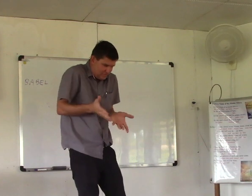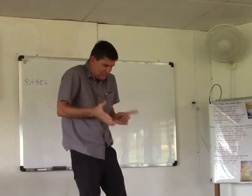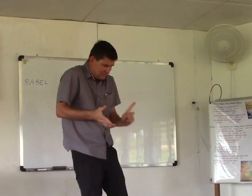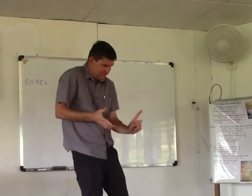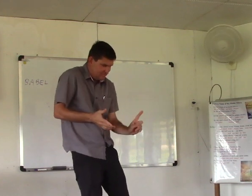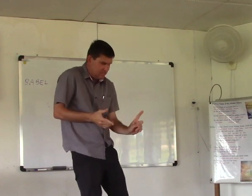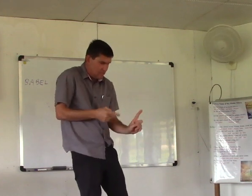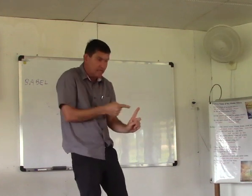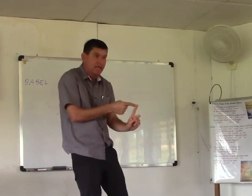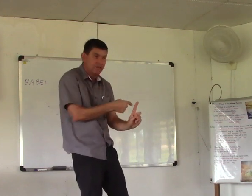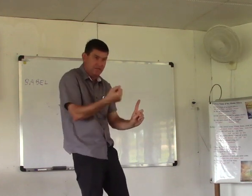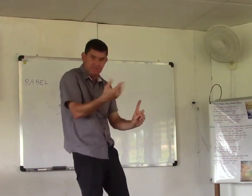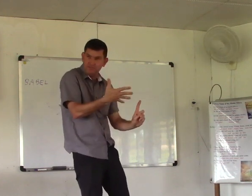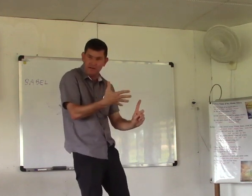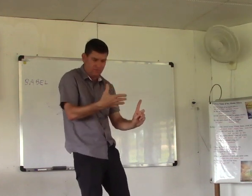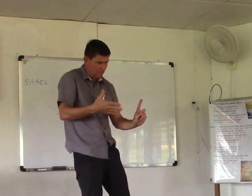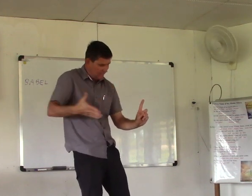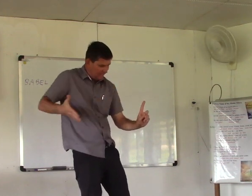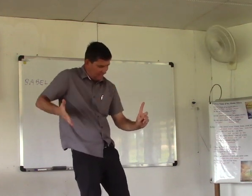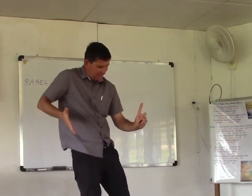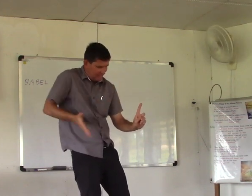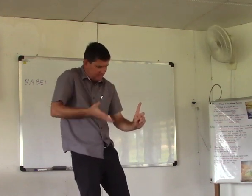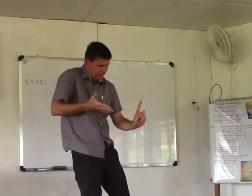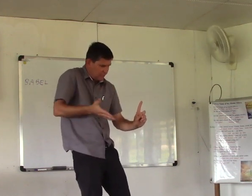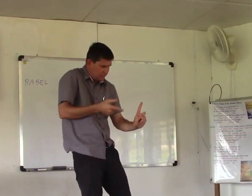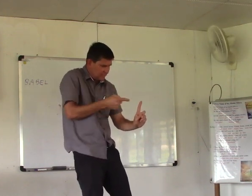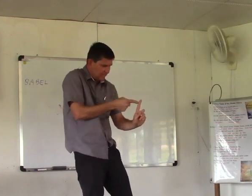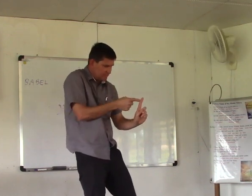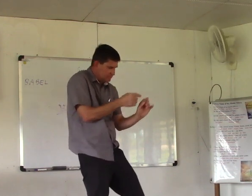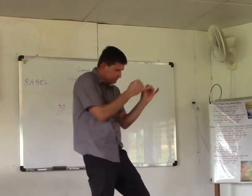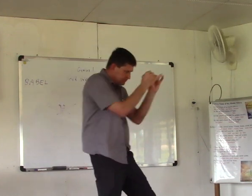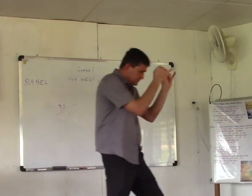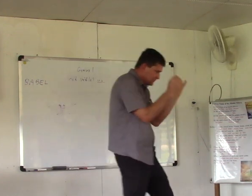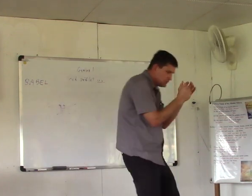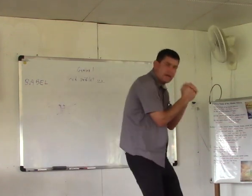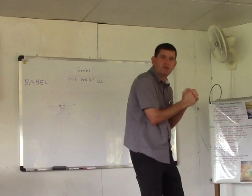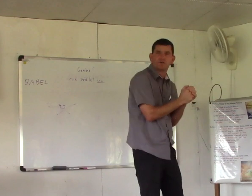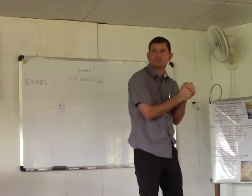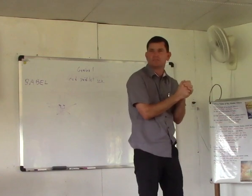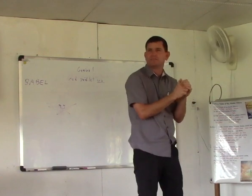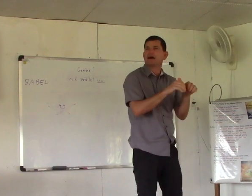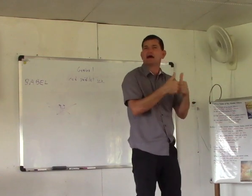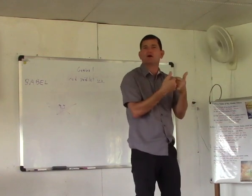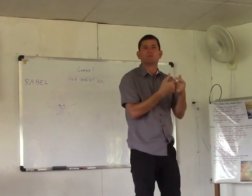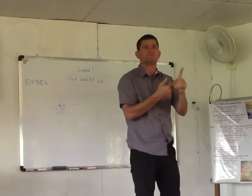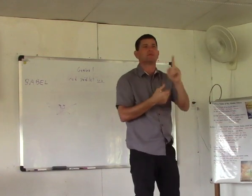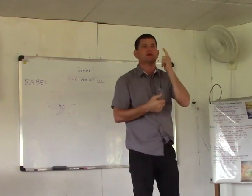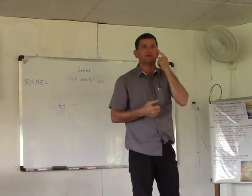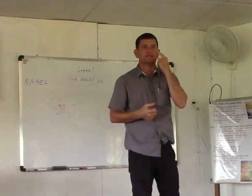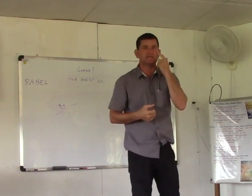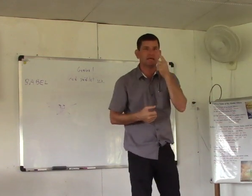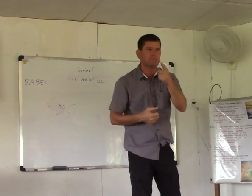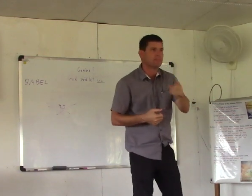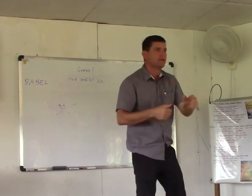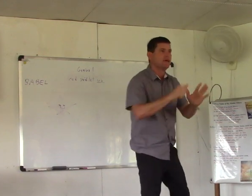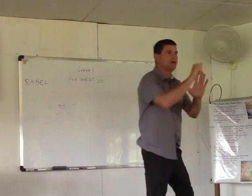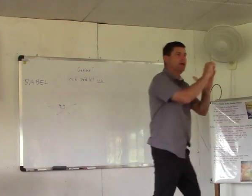encourages. If he's fearful, he's encouraging him. It's idol worship. How? You see,